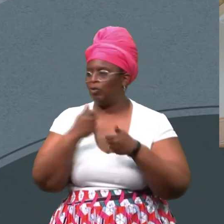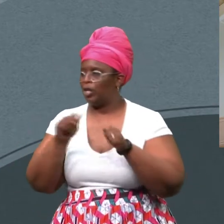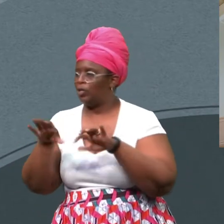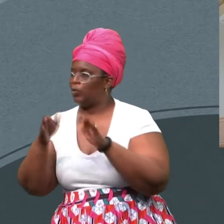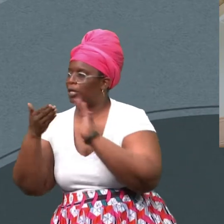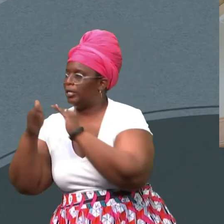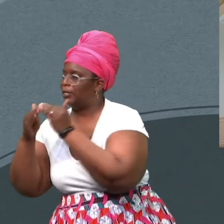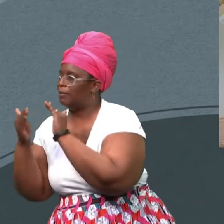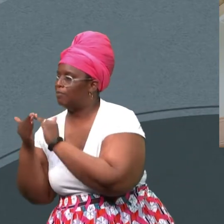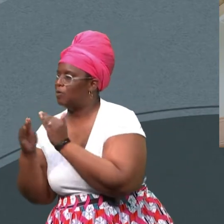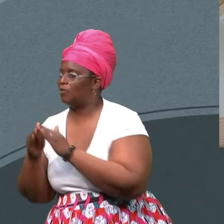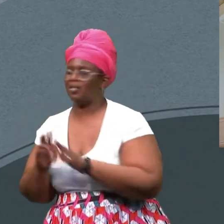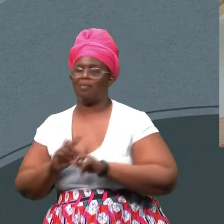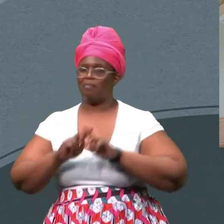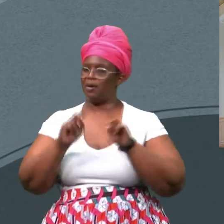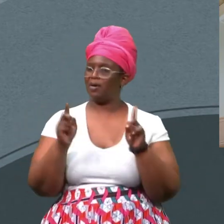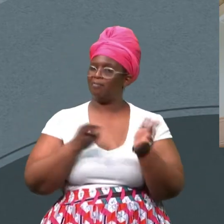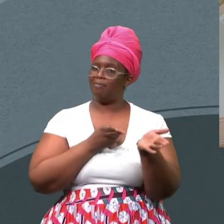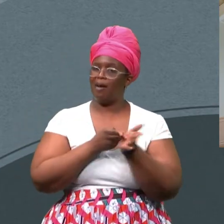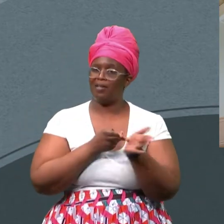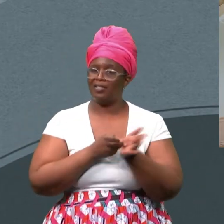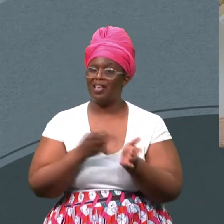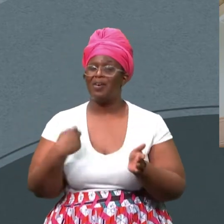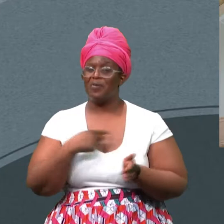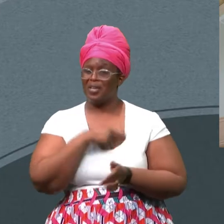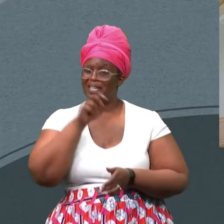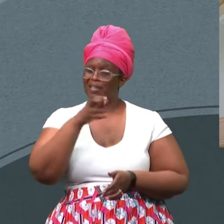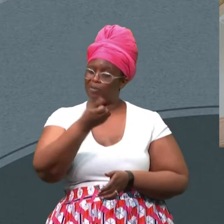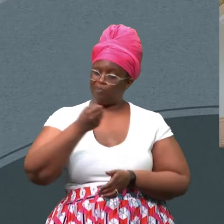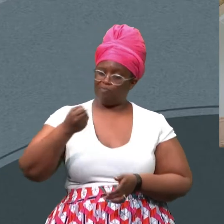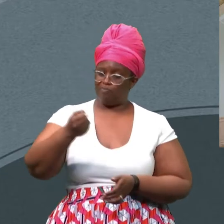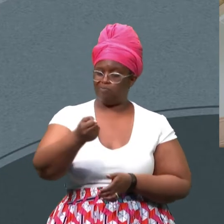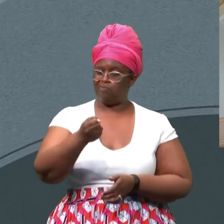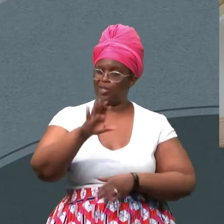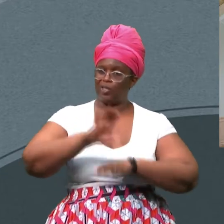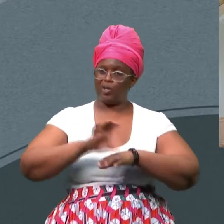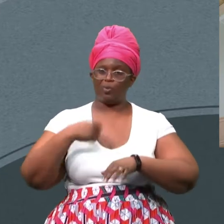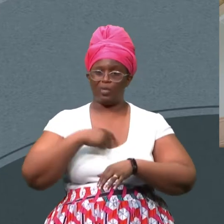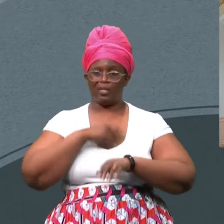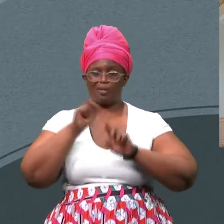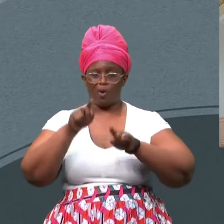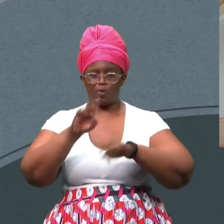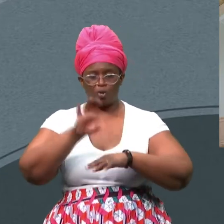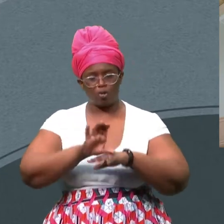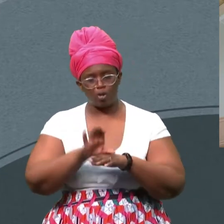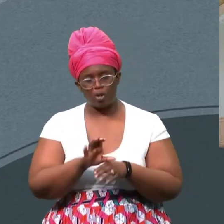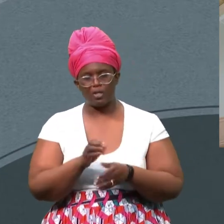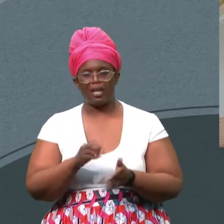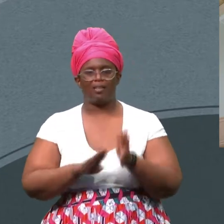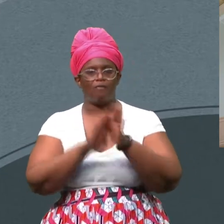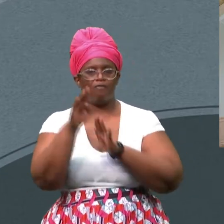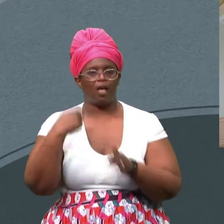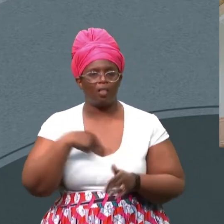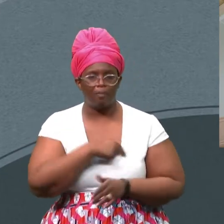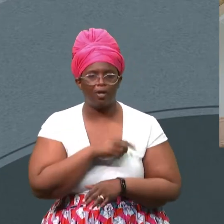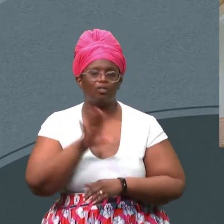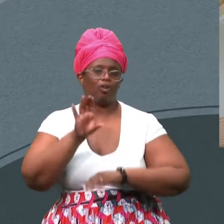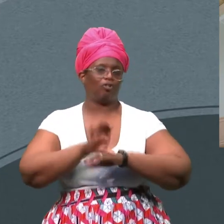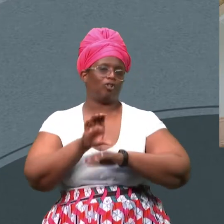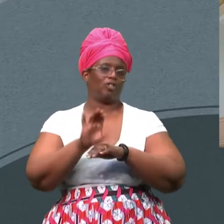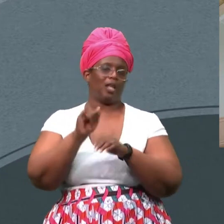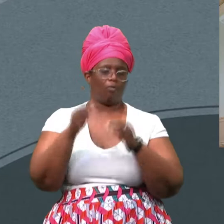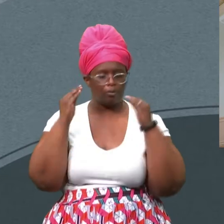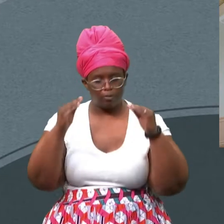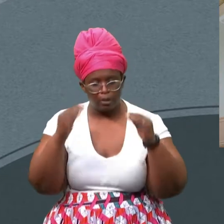own venue, but the reality of it is we need a place, an ongoing place, a place that will develop us, a place that will mentor